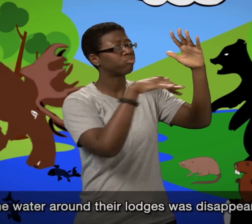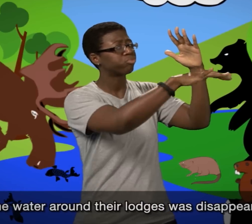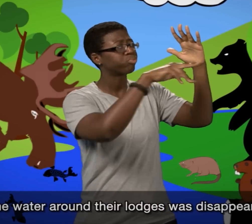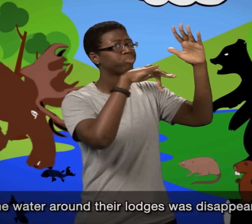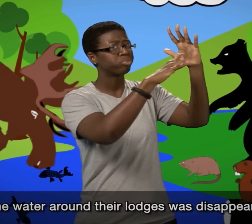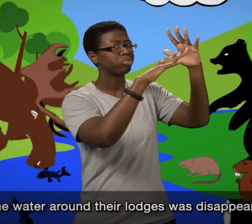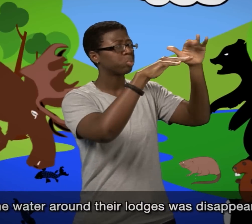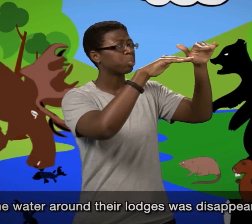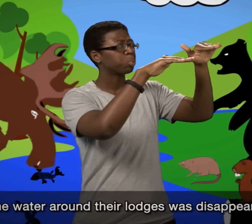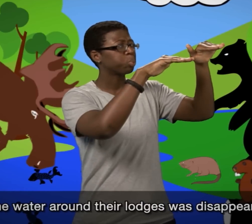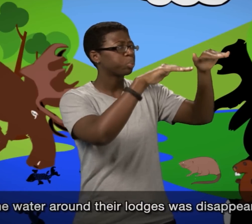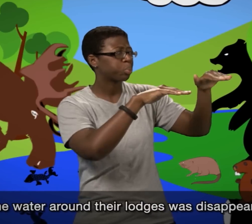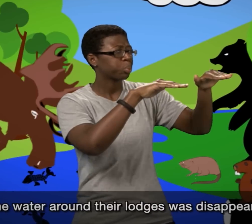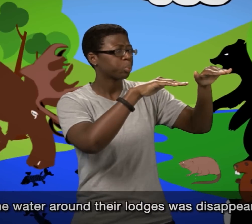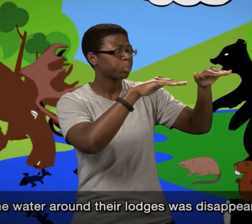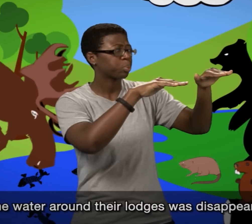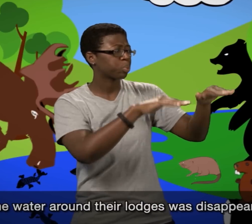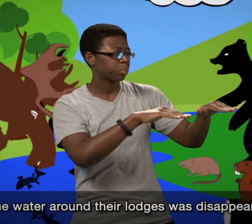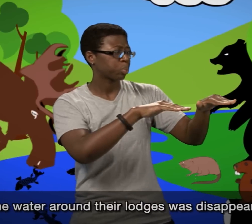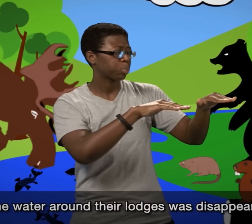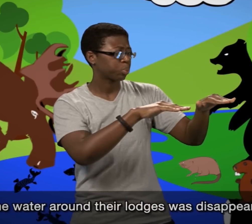The water around their lodges was disappearing.